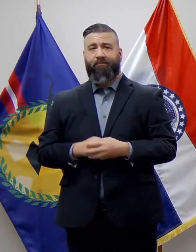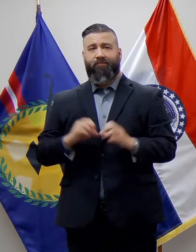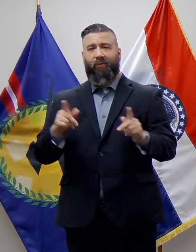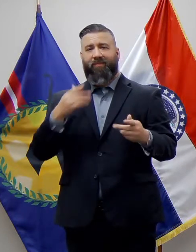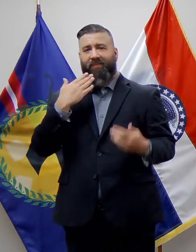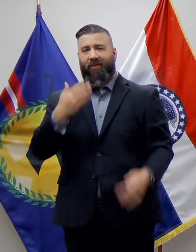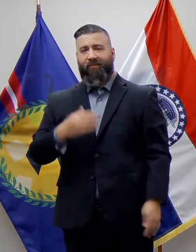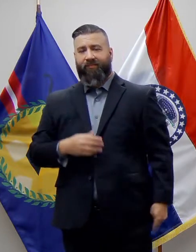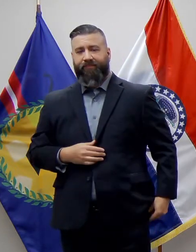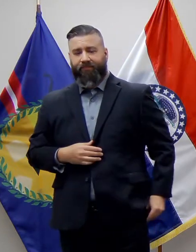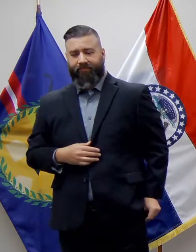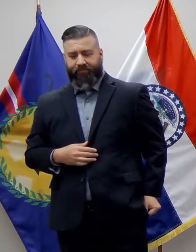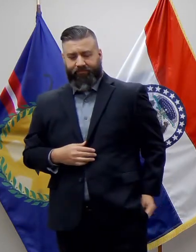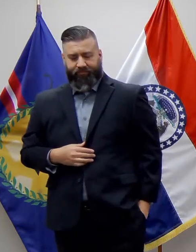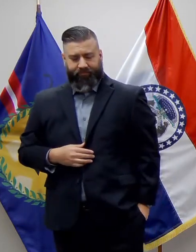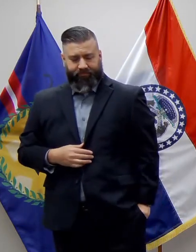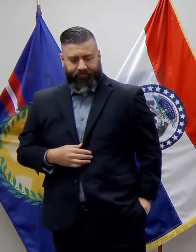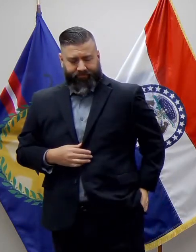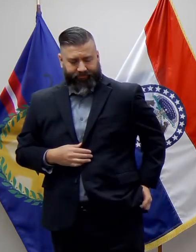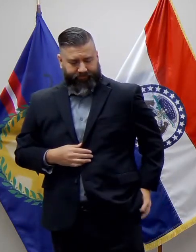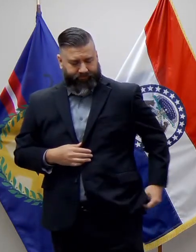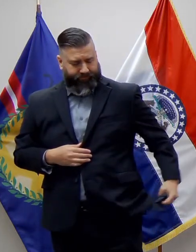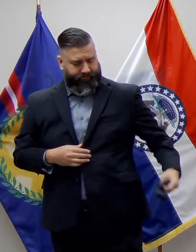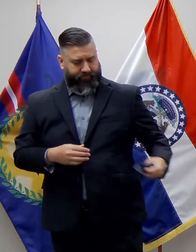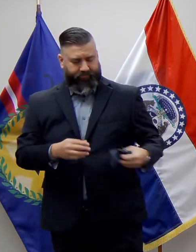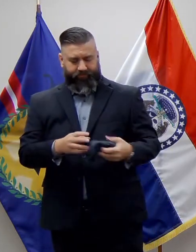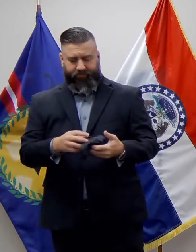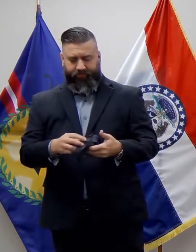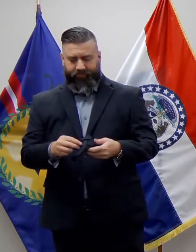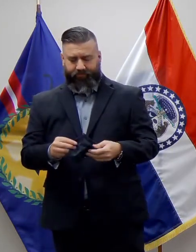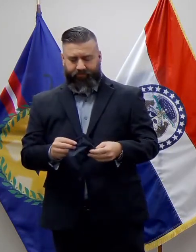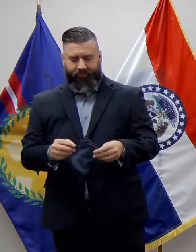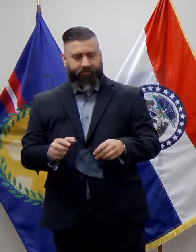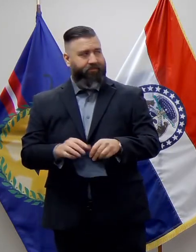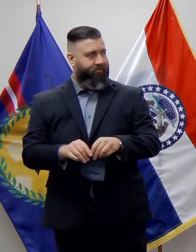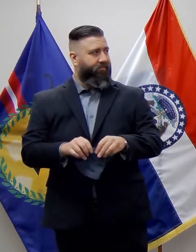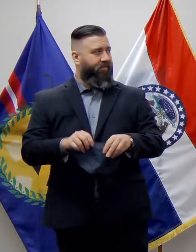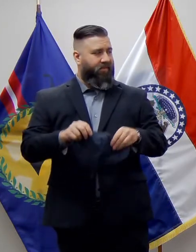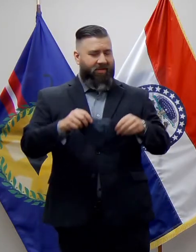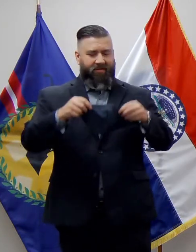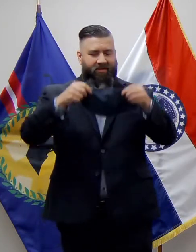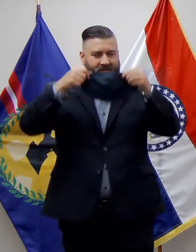Okay, thank you. Thanks, Jesse.